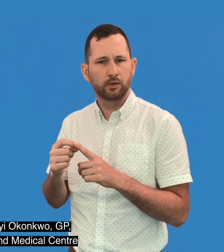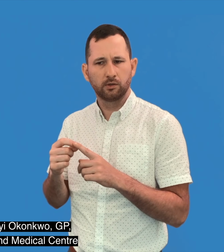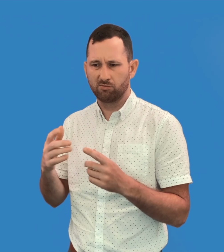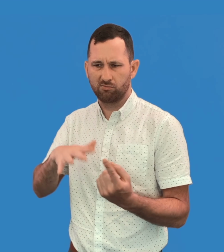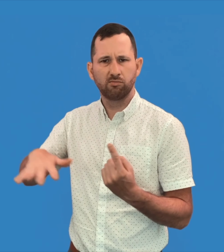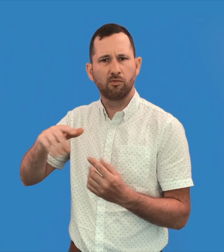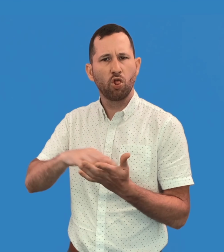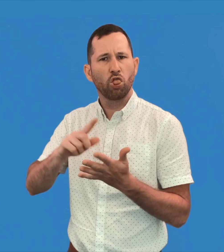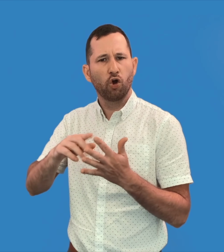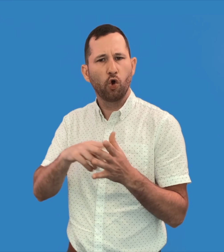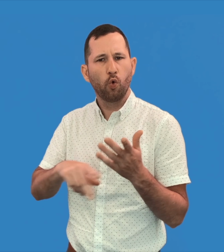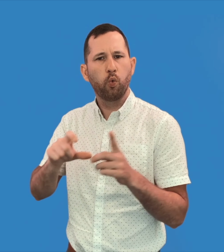GP, the Wand Medical Centre.